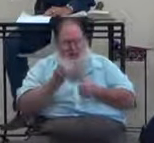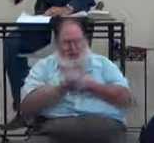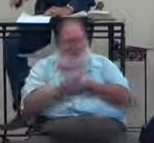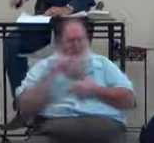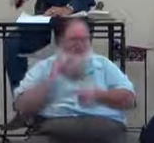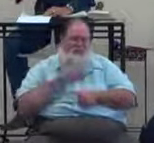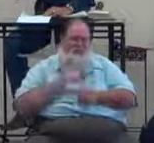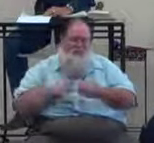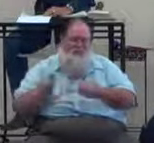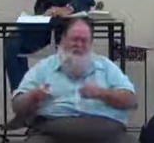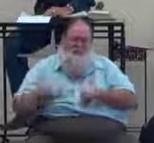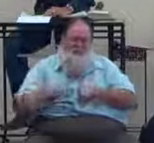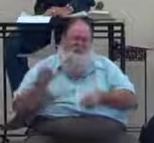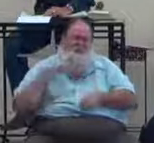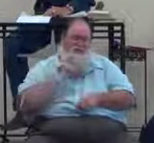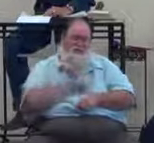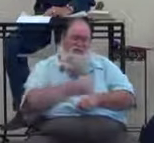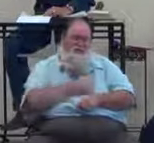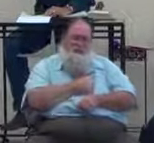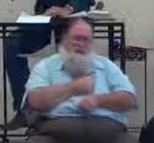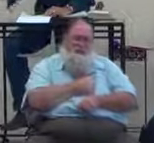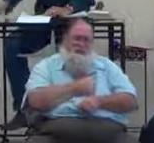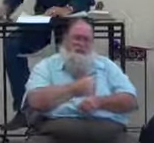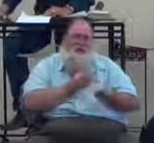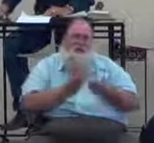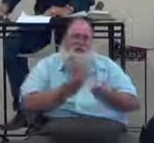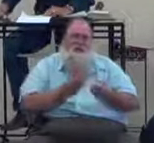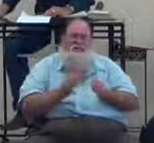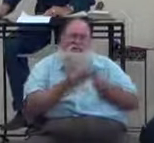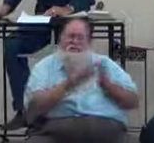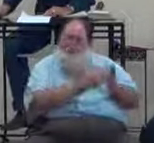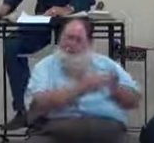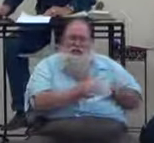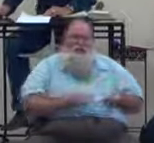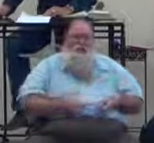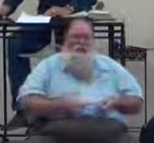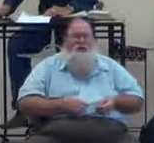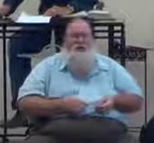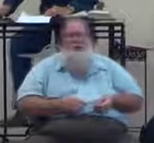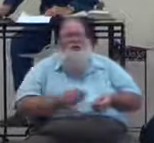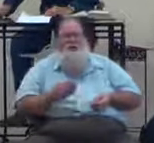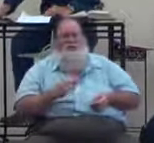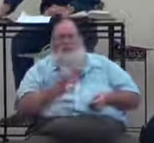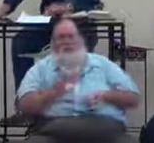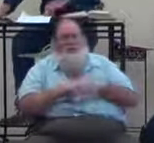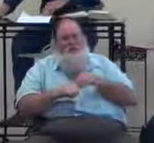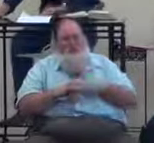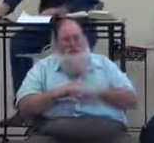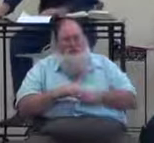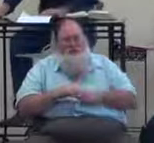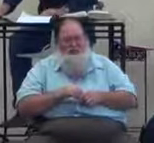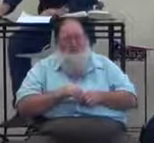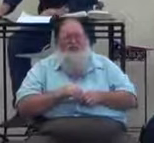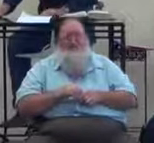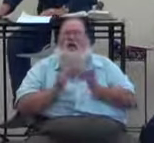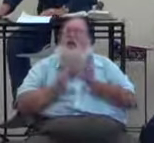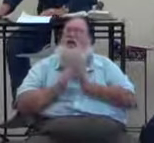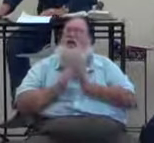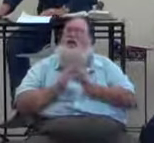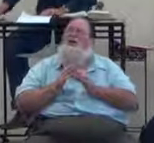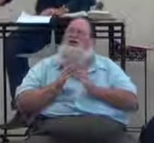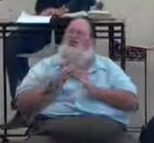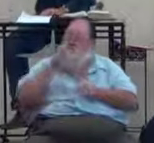neighbors, ourselves, and be serving the community. In your discomfort, ask God what he might be preparing you